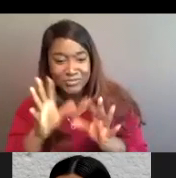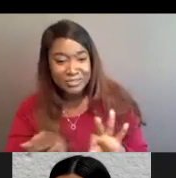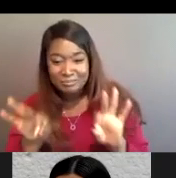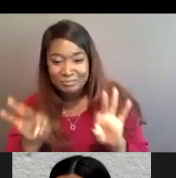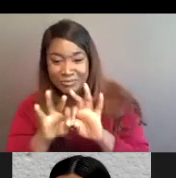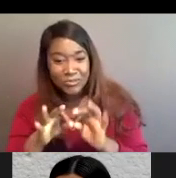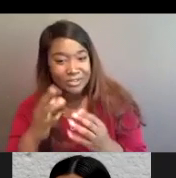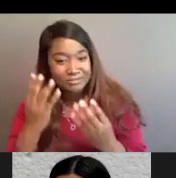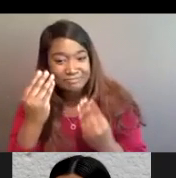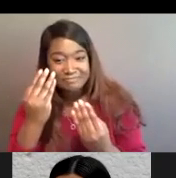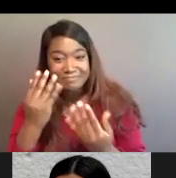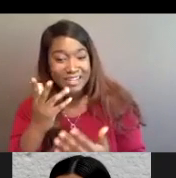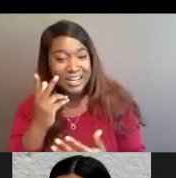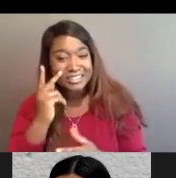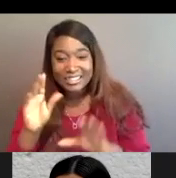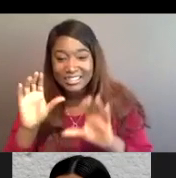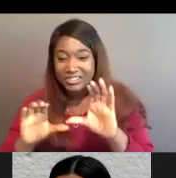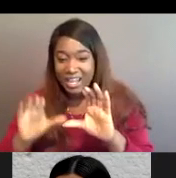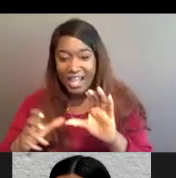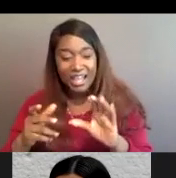in the chat that people really resonate